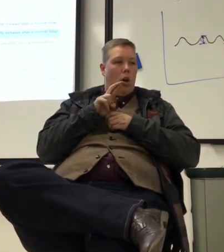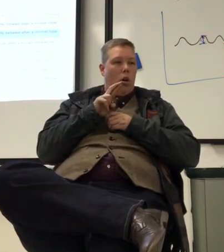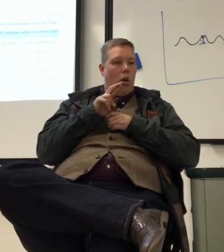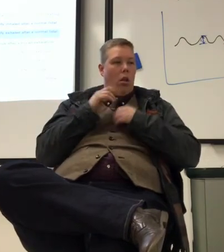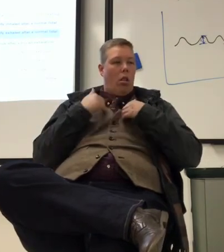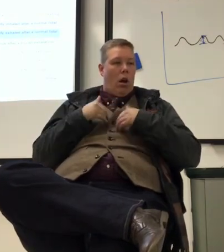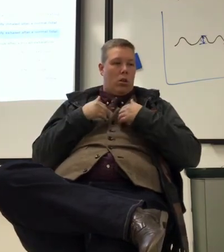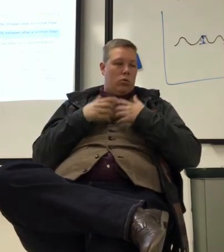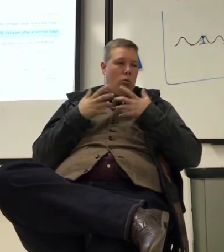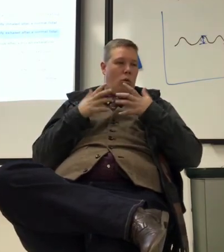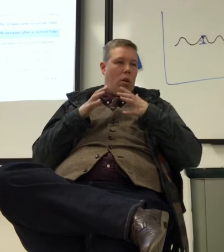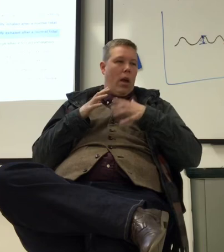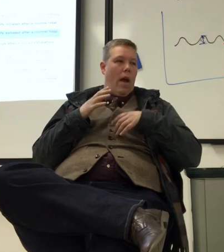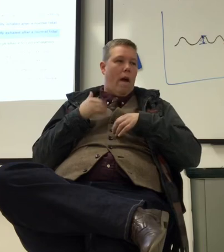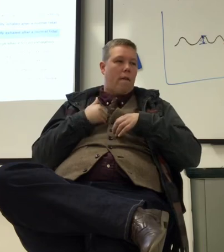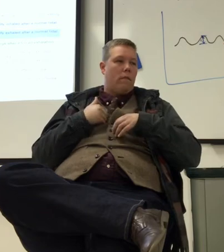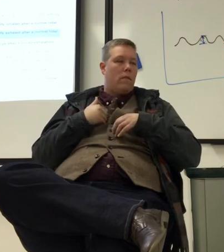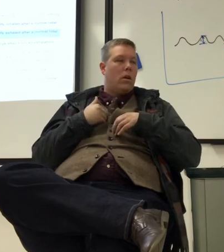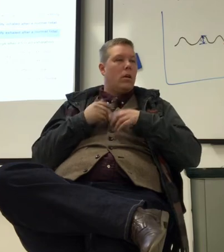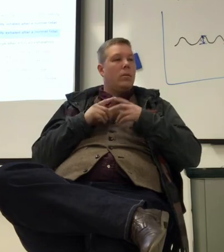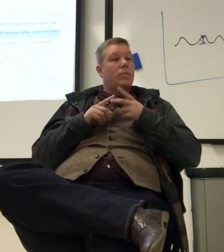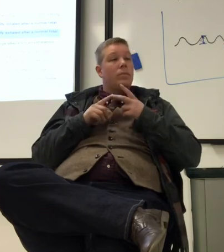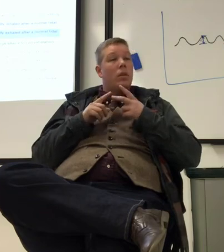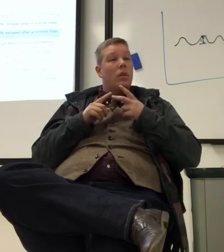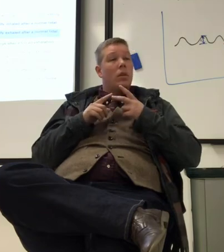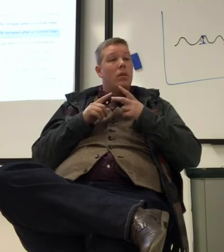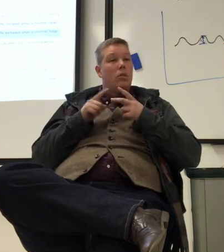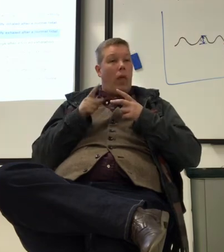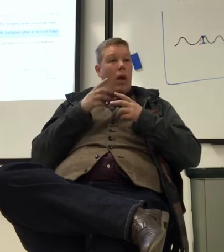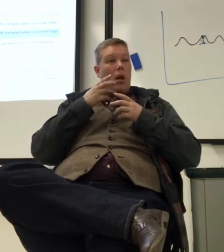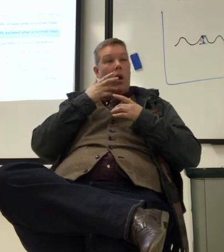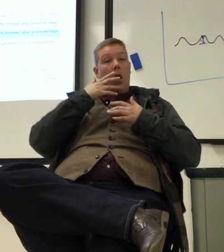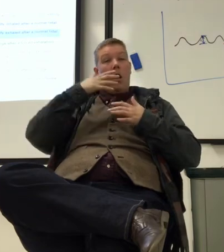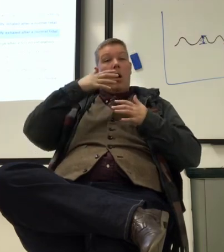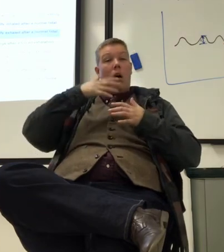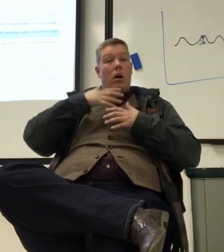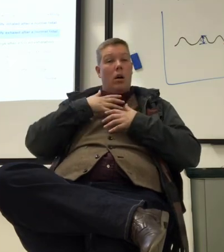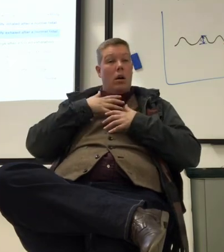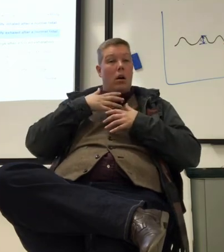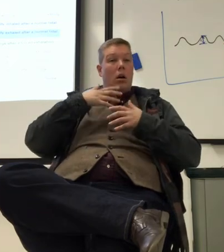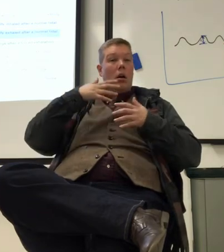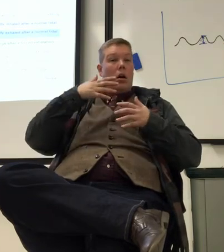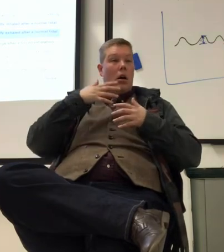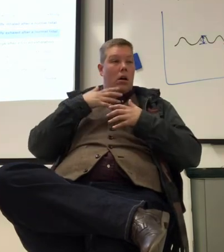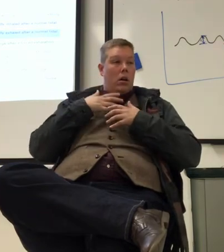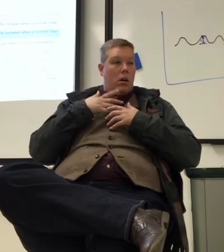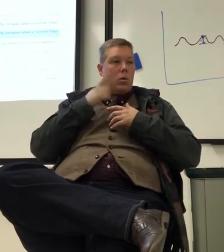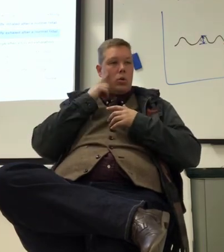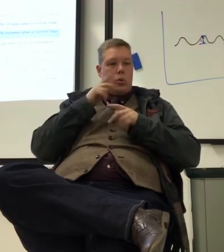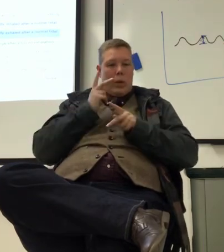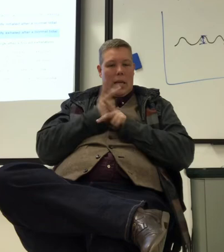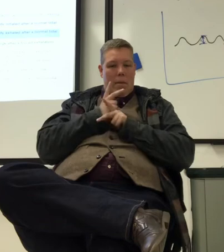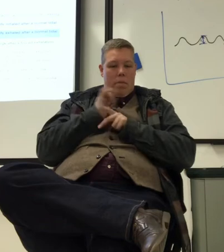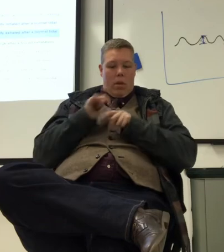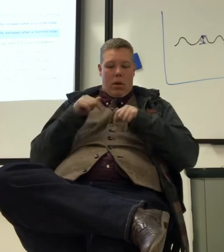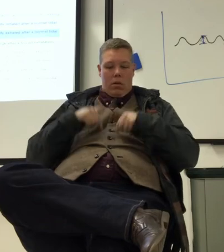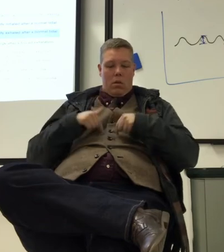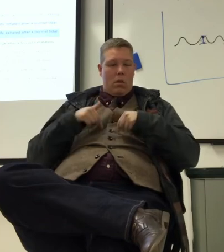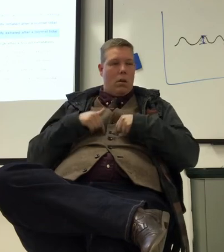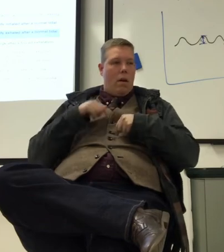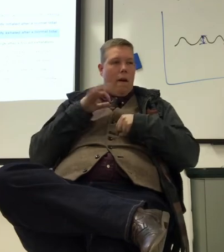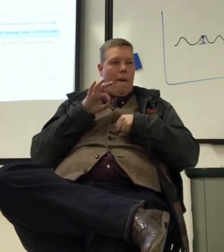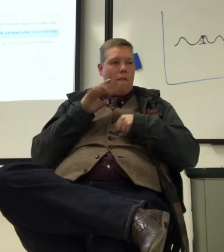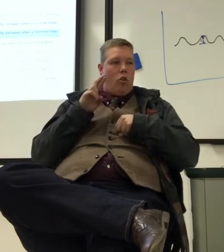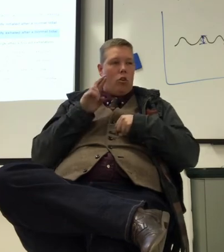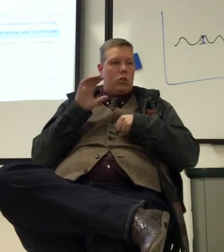this big volume of air there. And the breathing that you constantly do is keeping the FRC oxygen rich. You